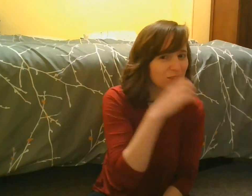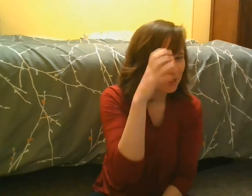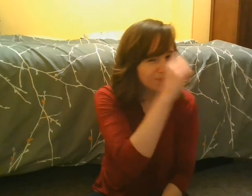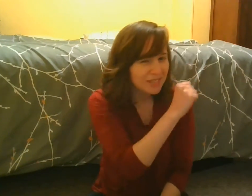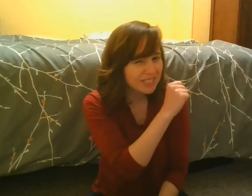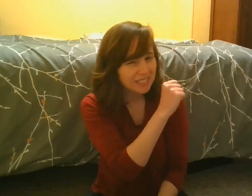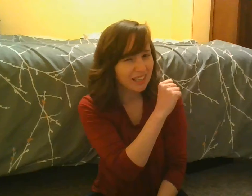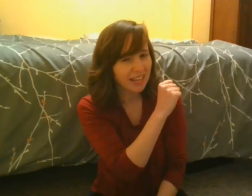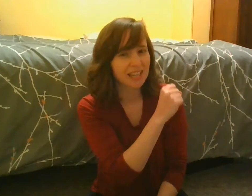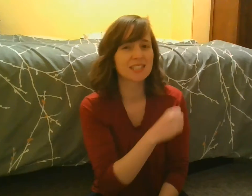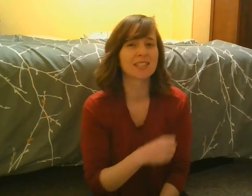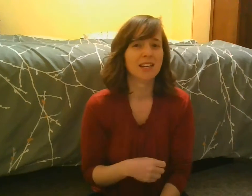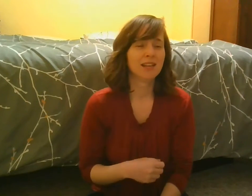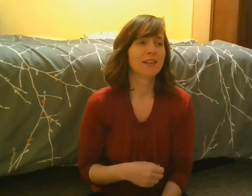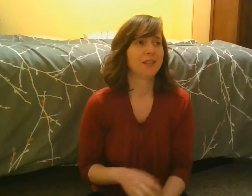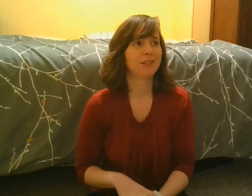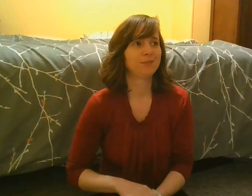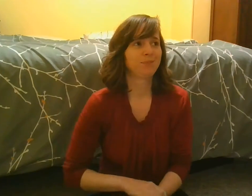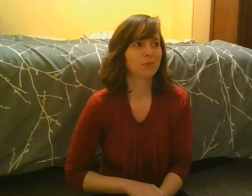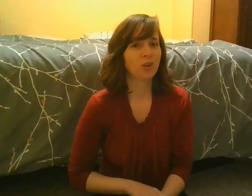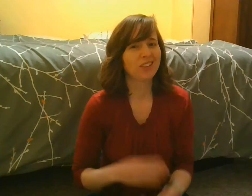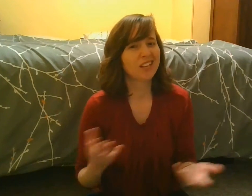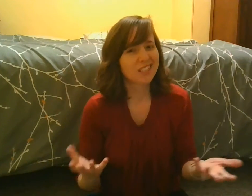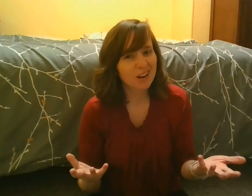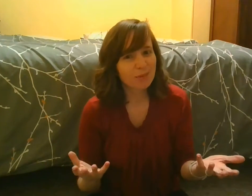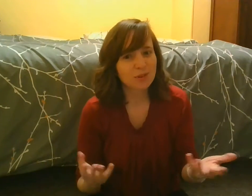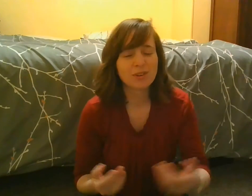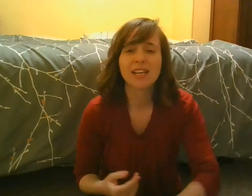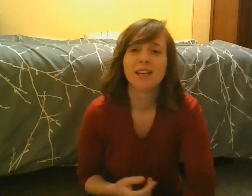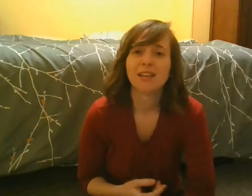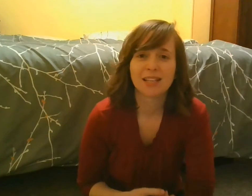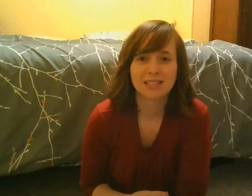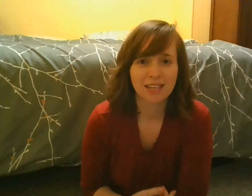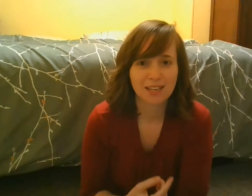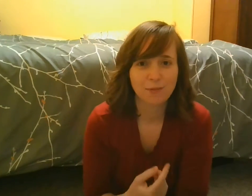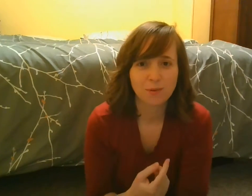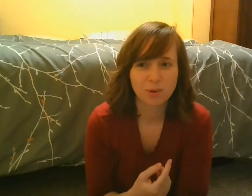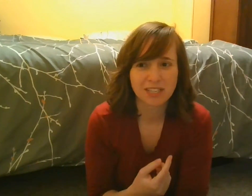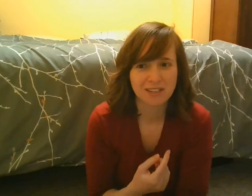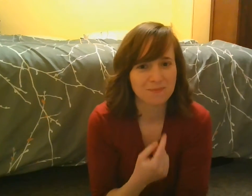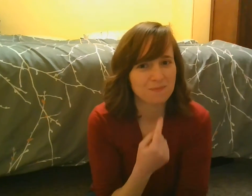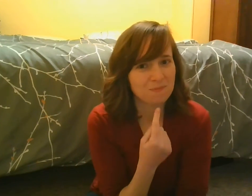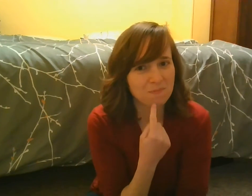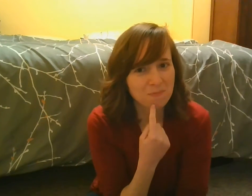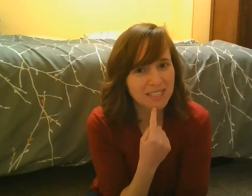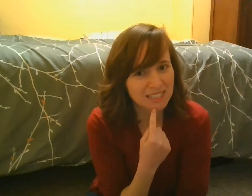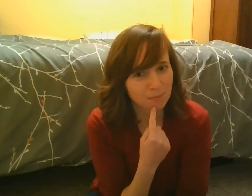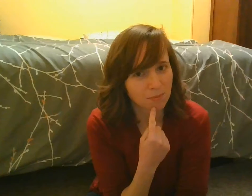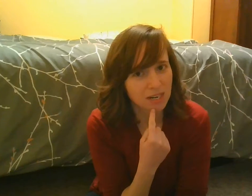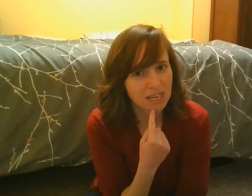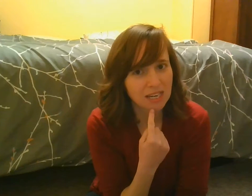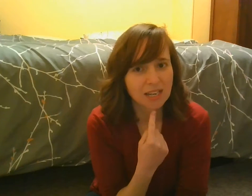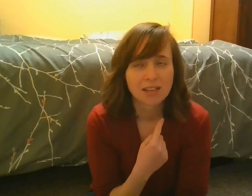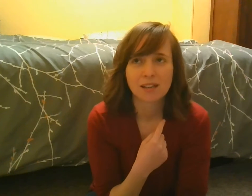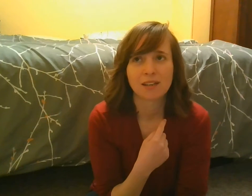you missed a class, where you lost an opportunity. It's like if you were to miss somebody,